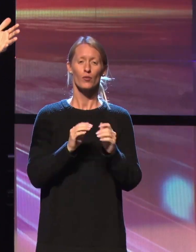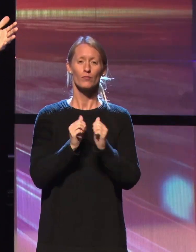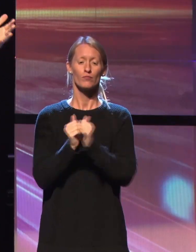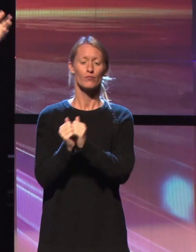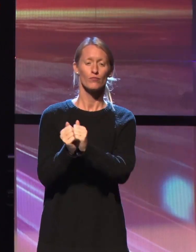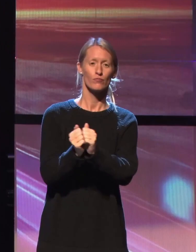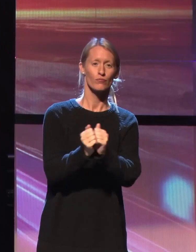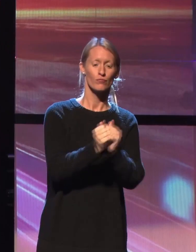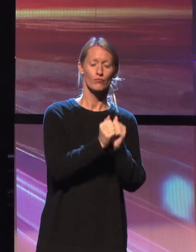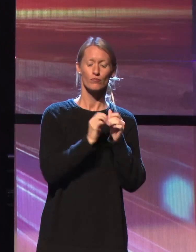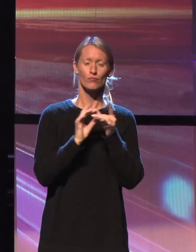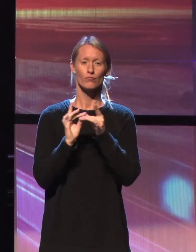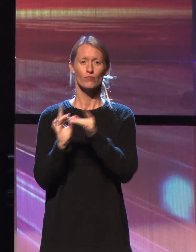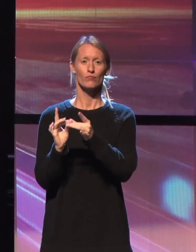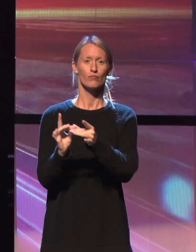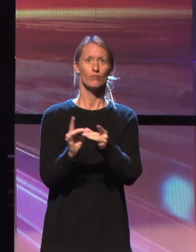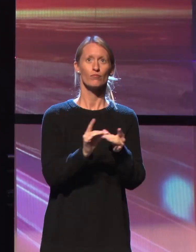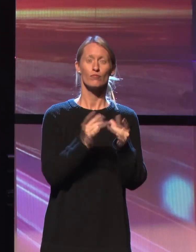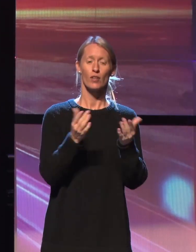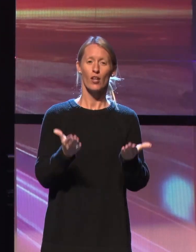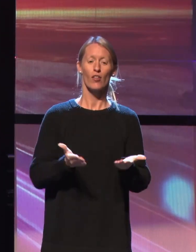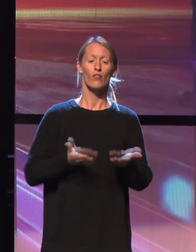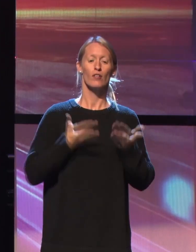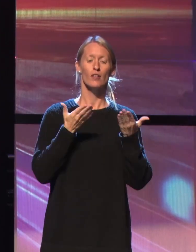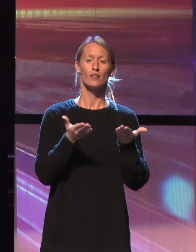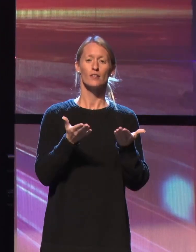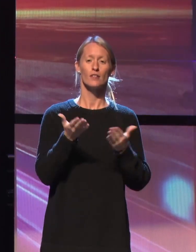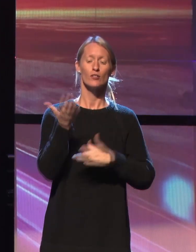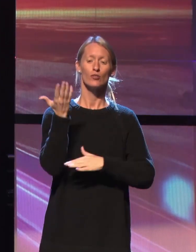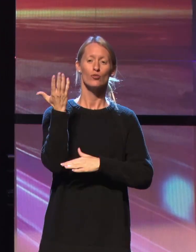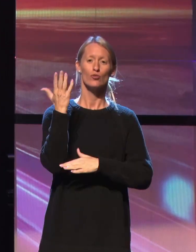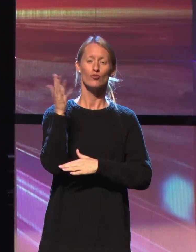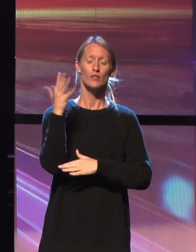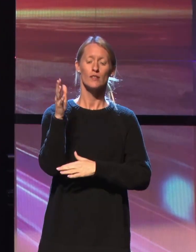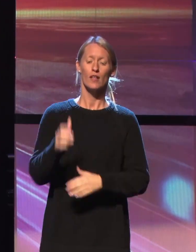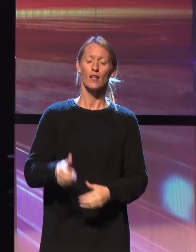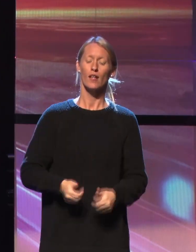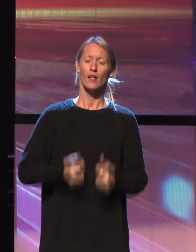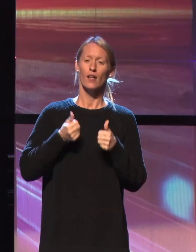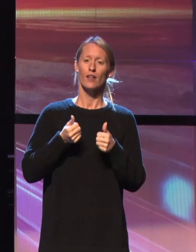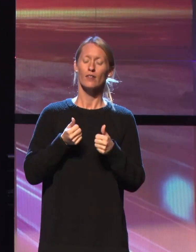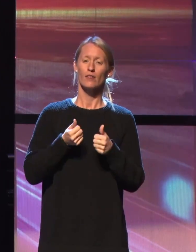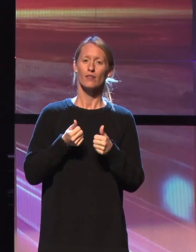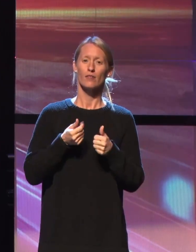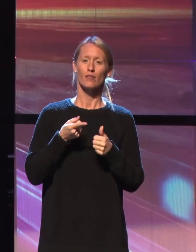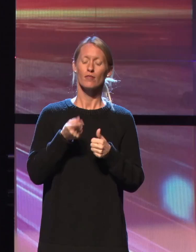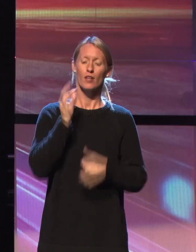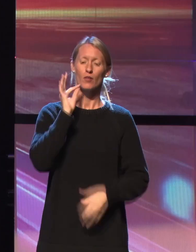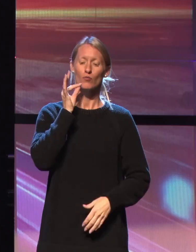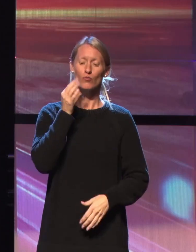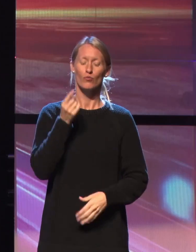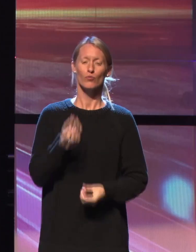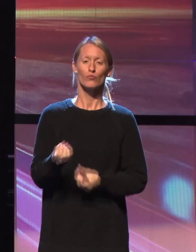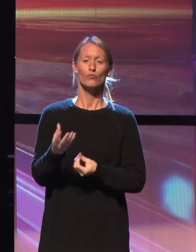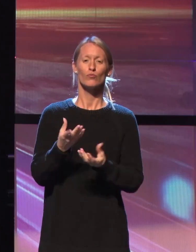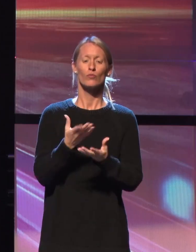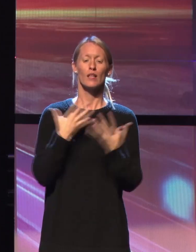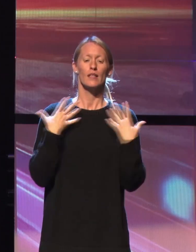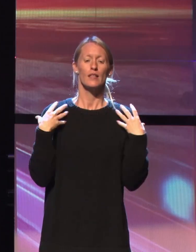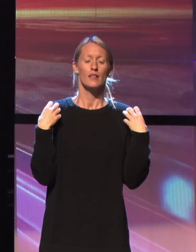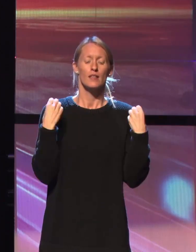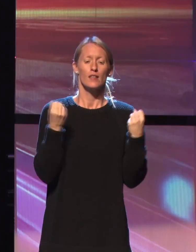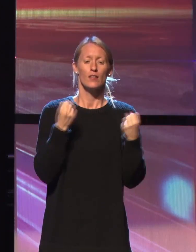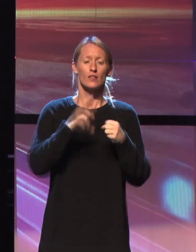is, the trees that bear the fruit that heal the nations, come and be full. The river